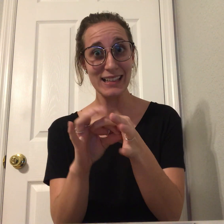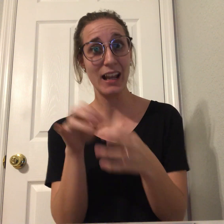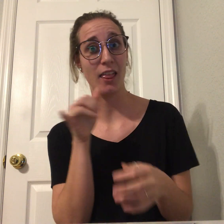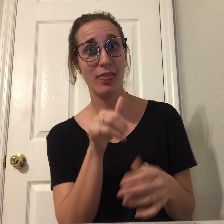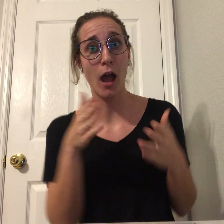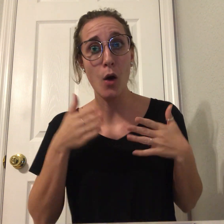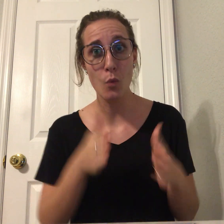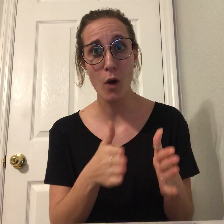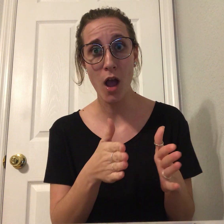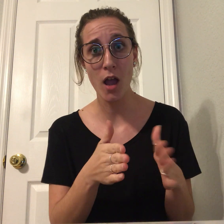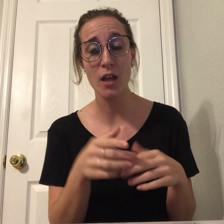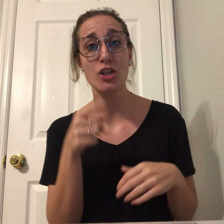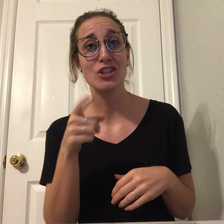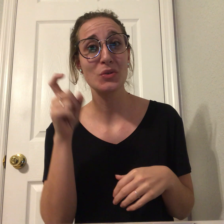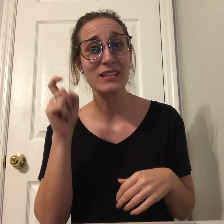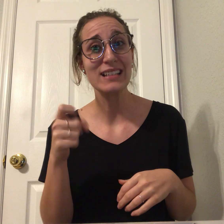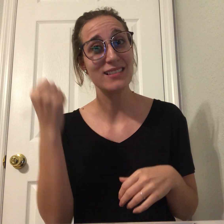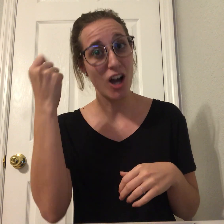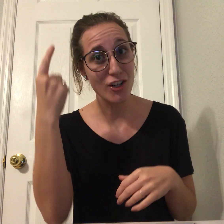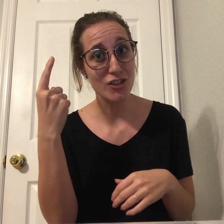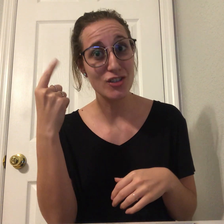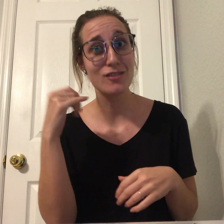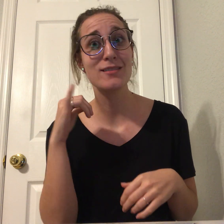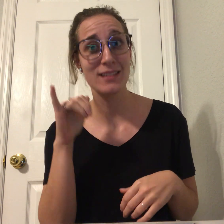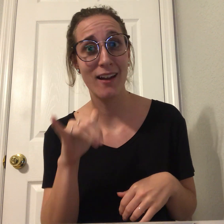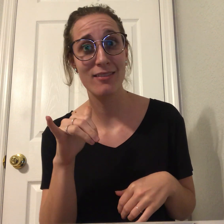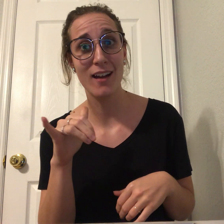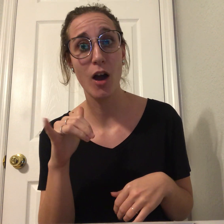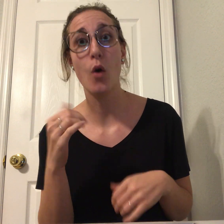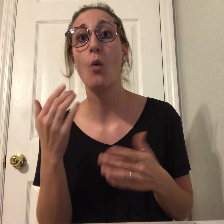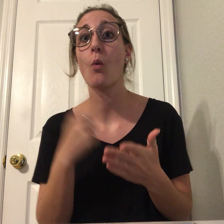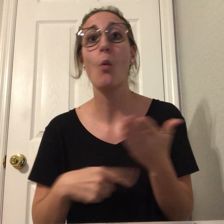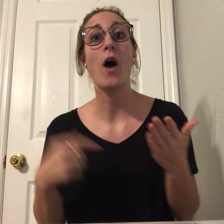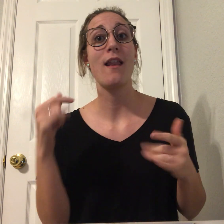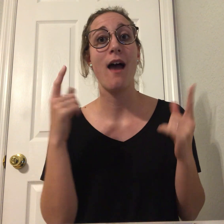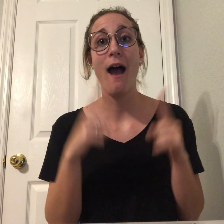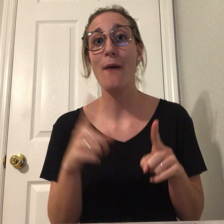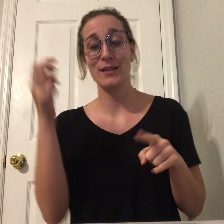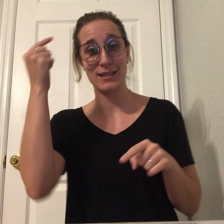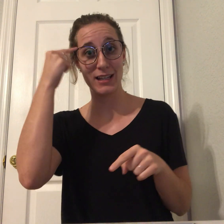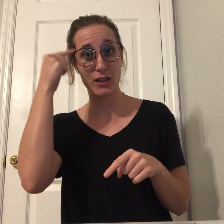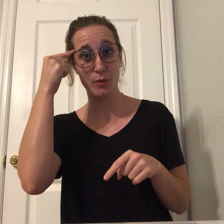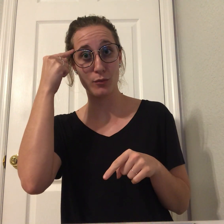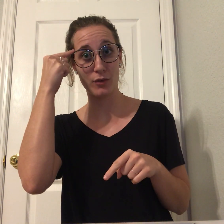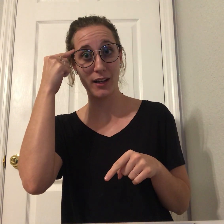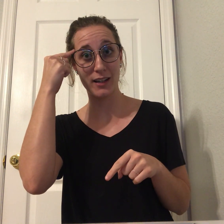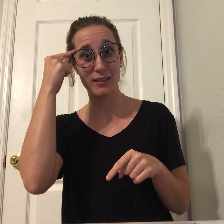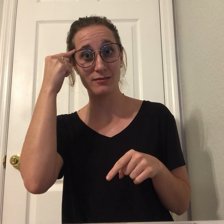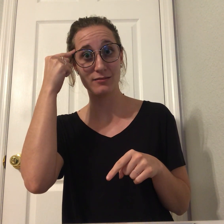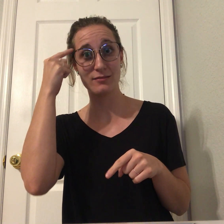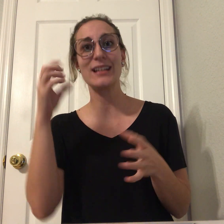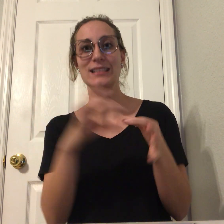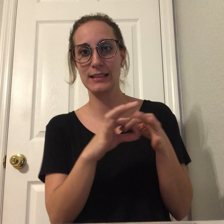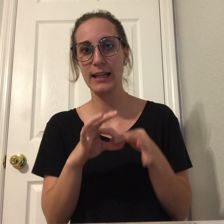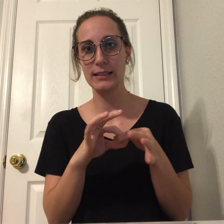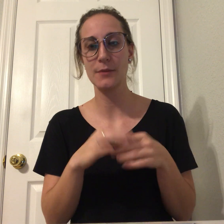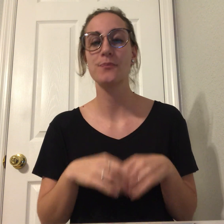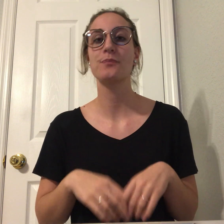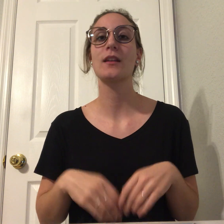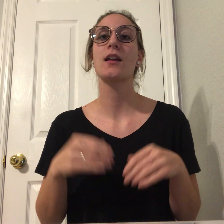the head completely affects the body. And that leads perfectly to number 4. Meditate. Now, I